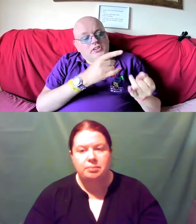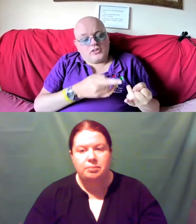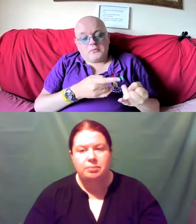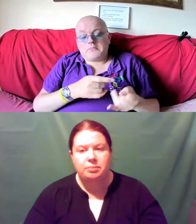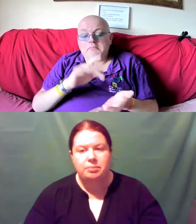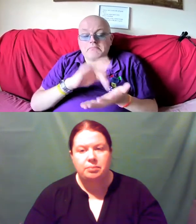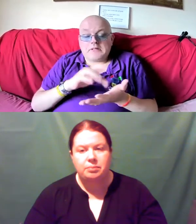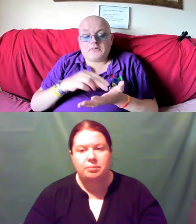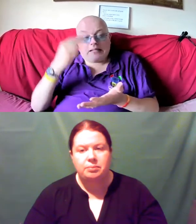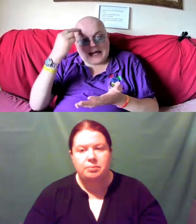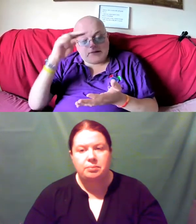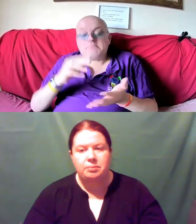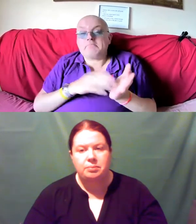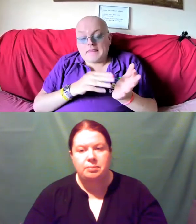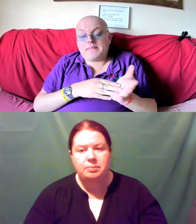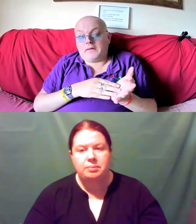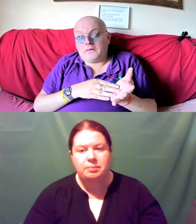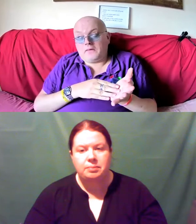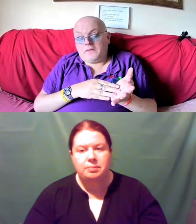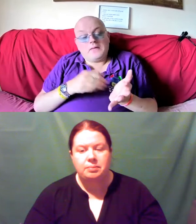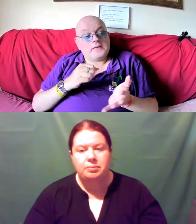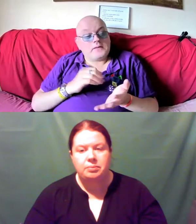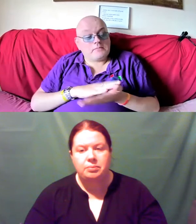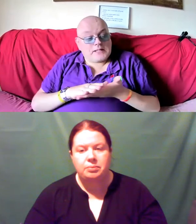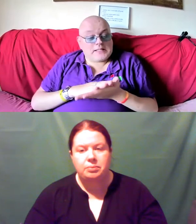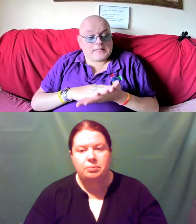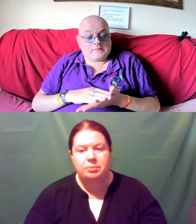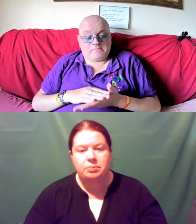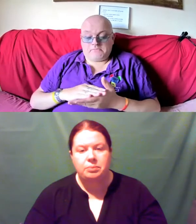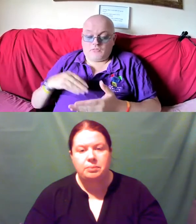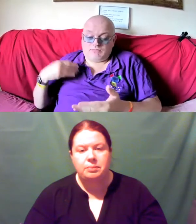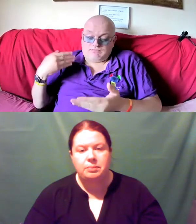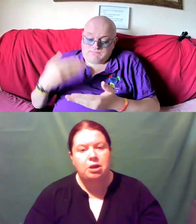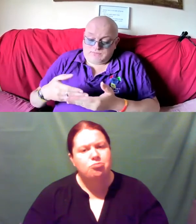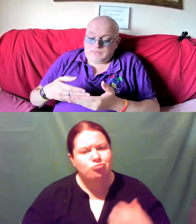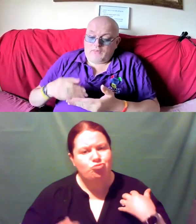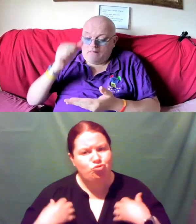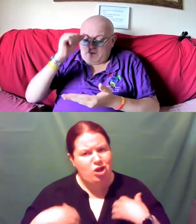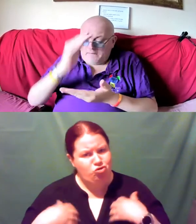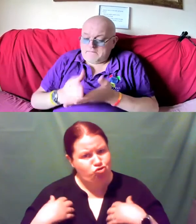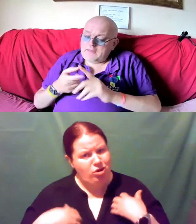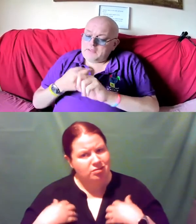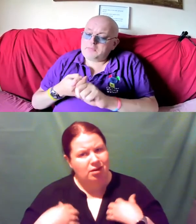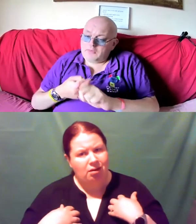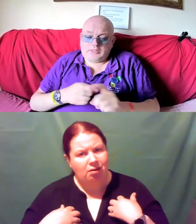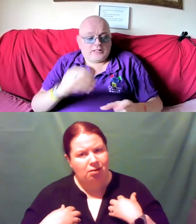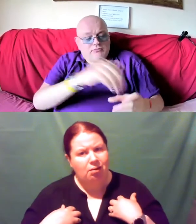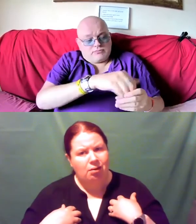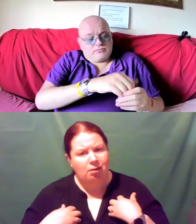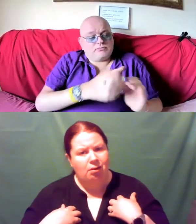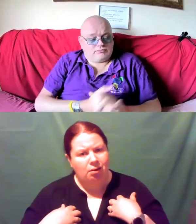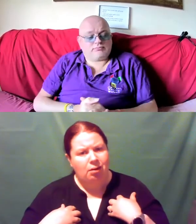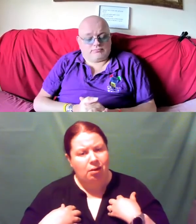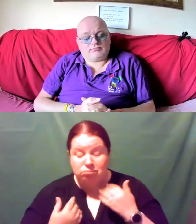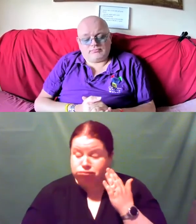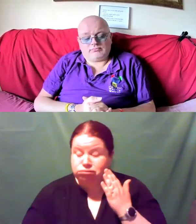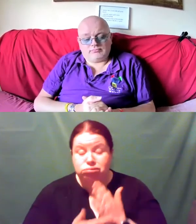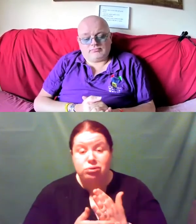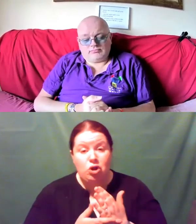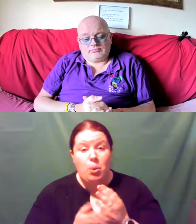really, for better or worse. Interesting. And obviously, that she was very prophetic, because that actually came